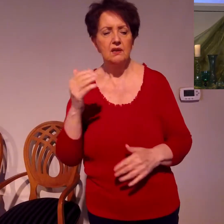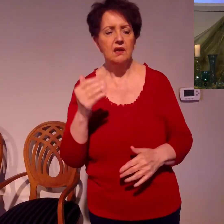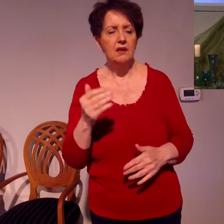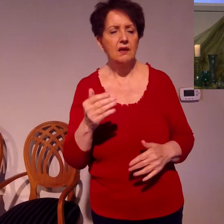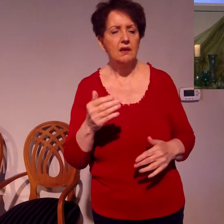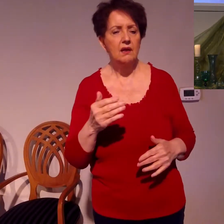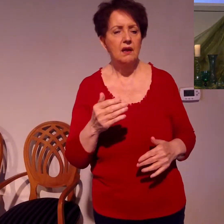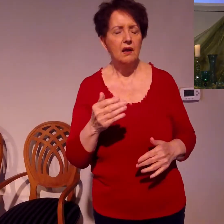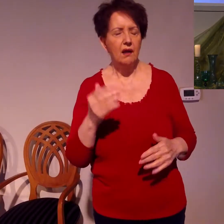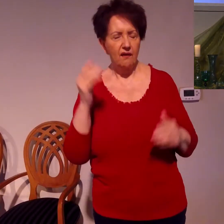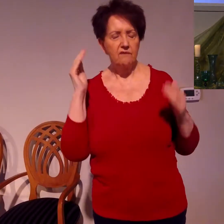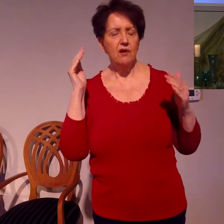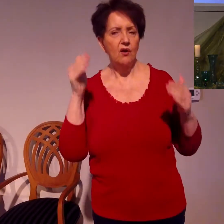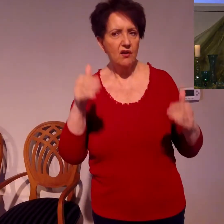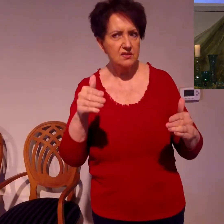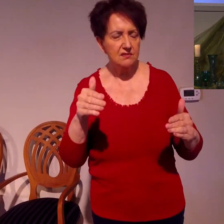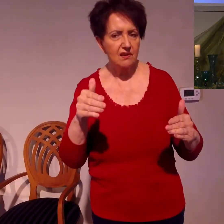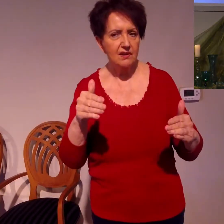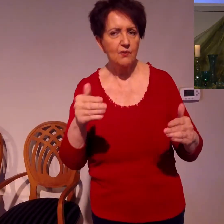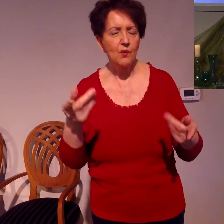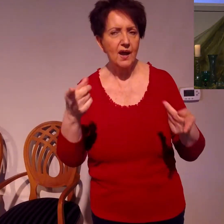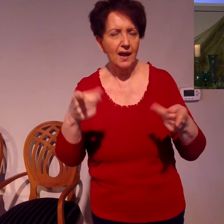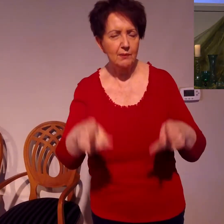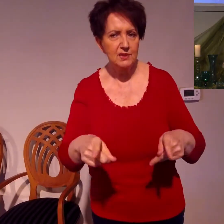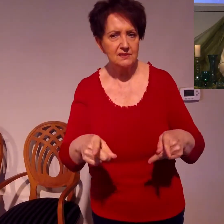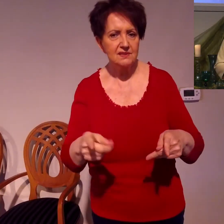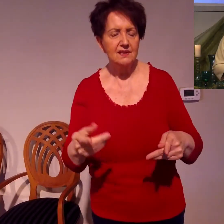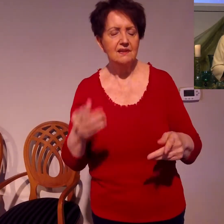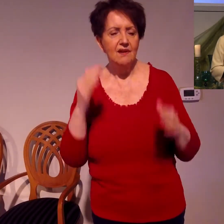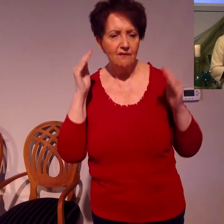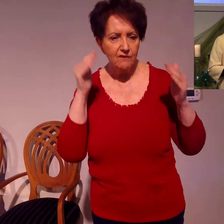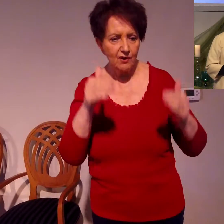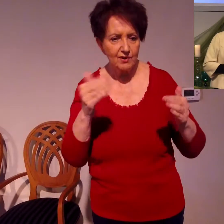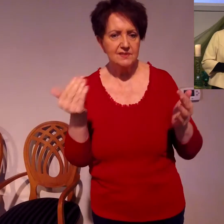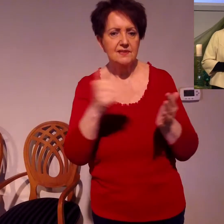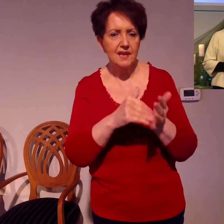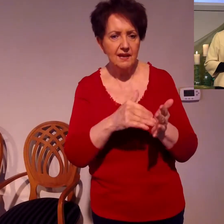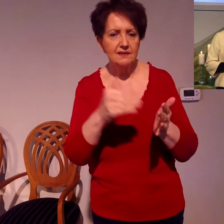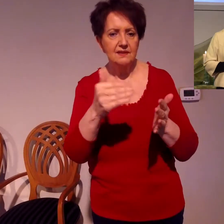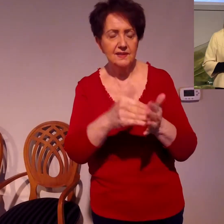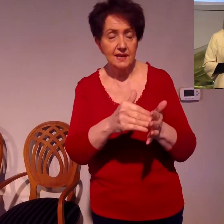bring my awareness to it right there again and again and again.